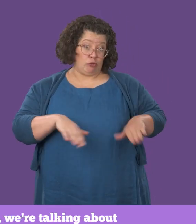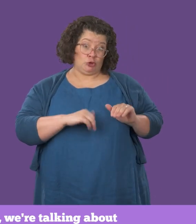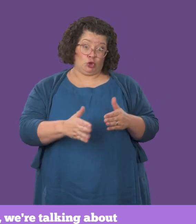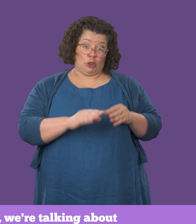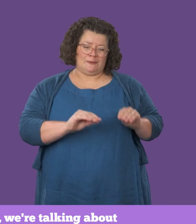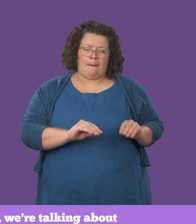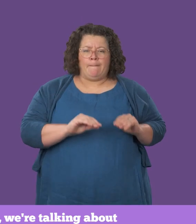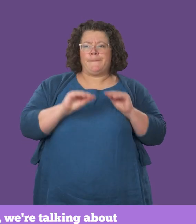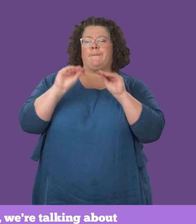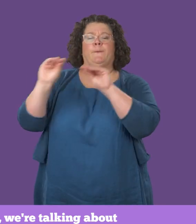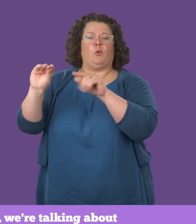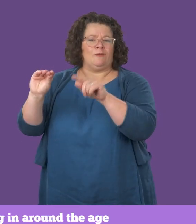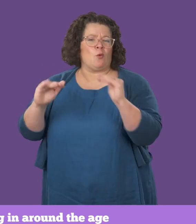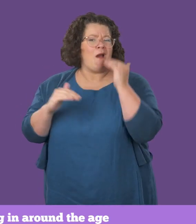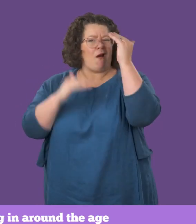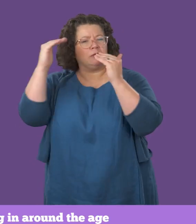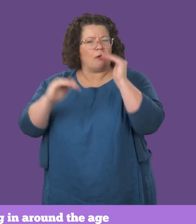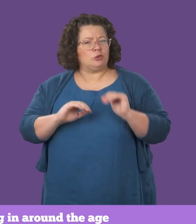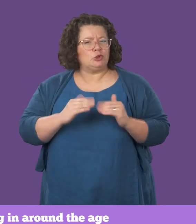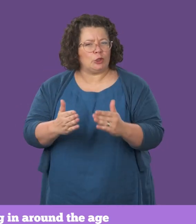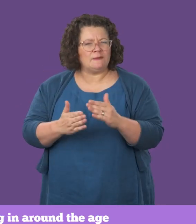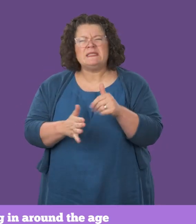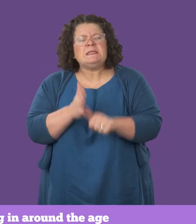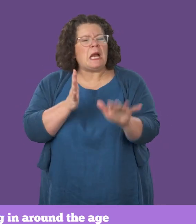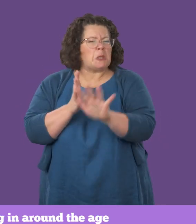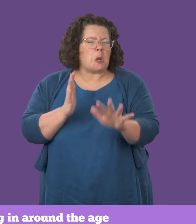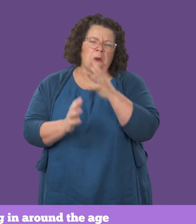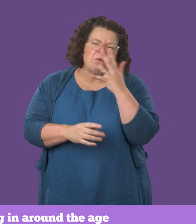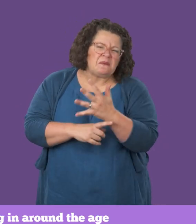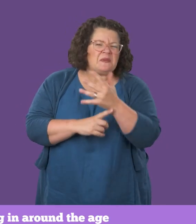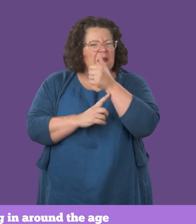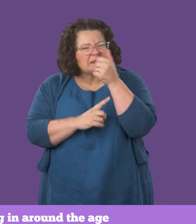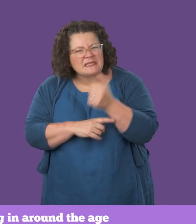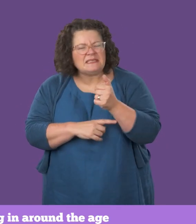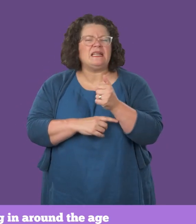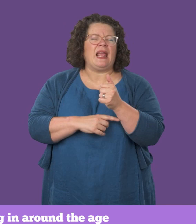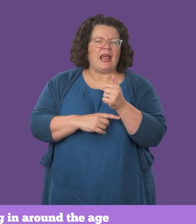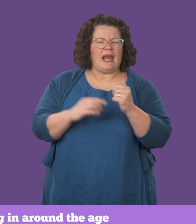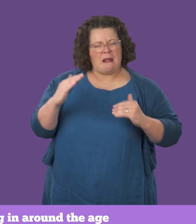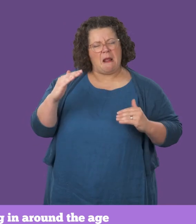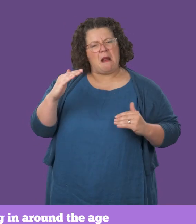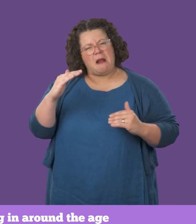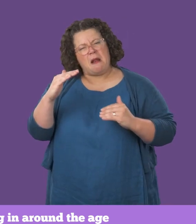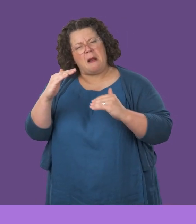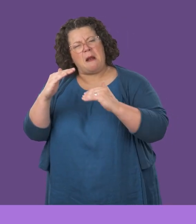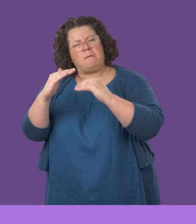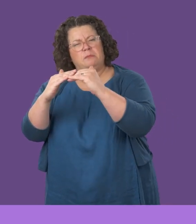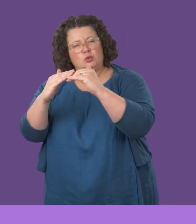to adult services. So really this is kicking in around the age of 15, 16, and it's going to go until they move into